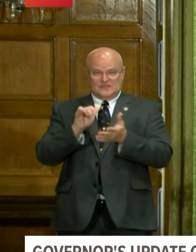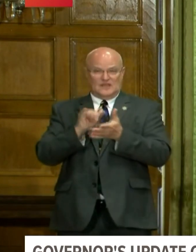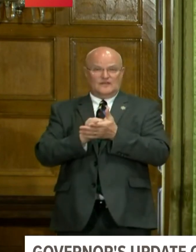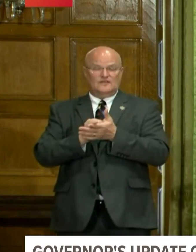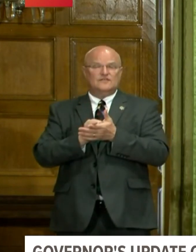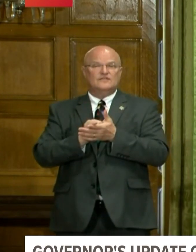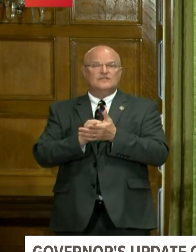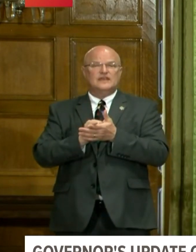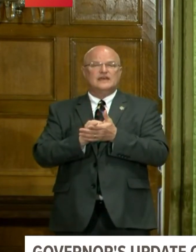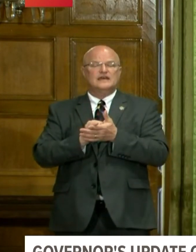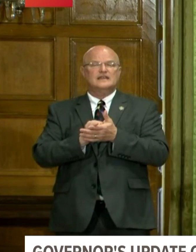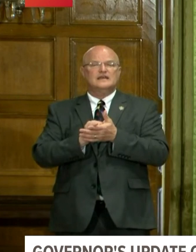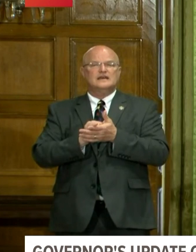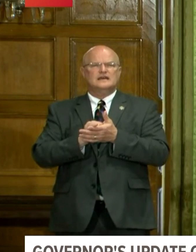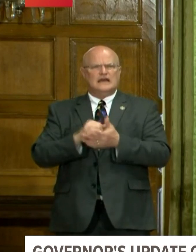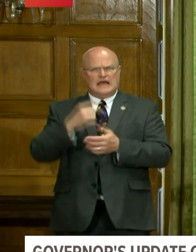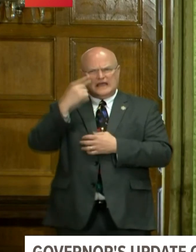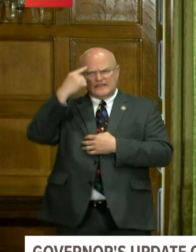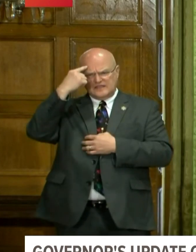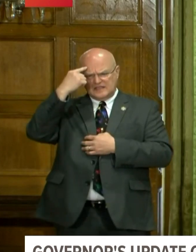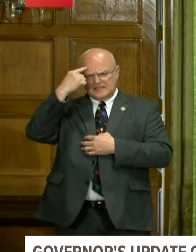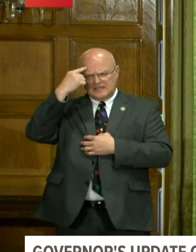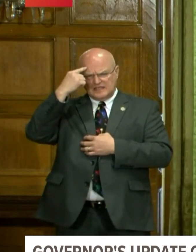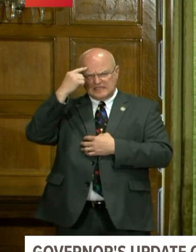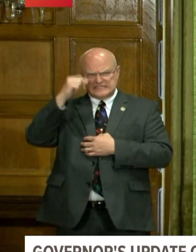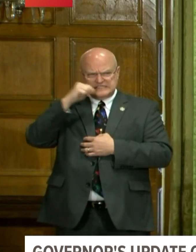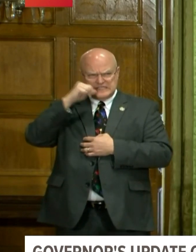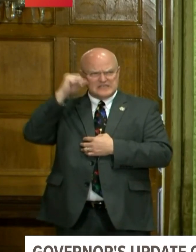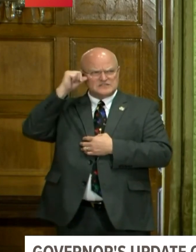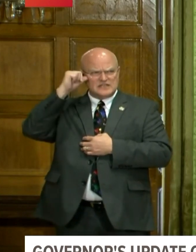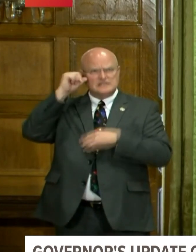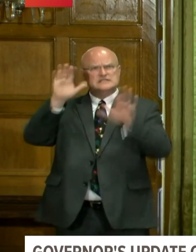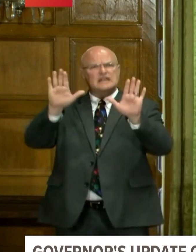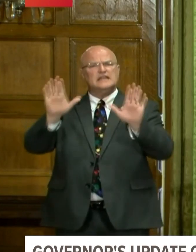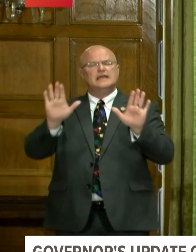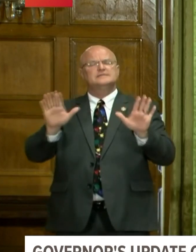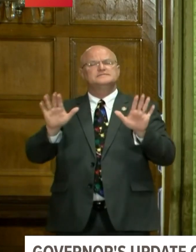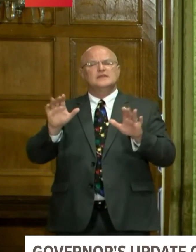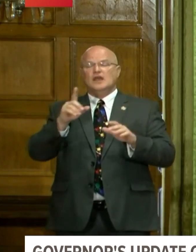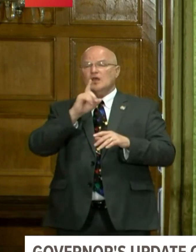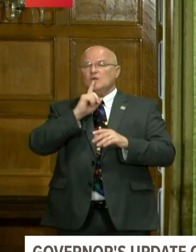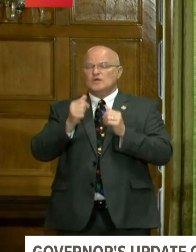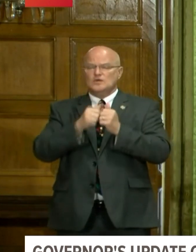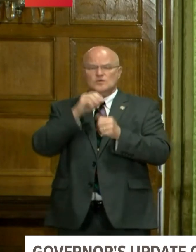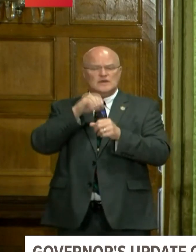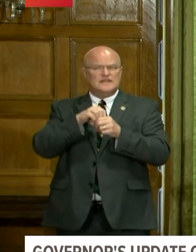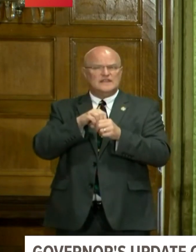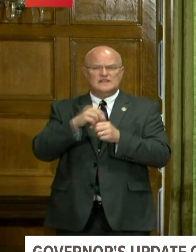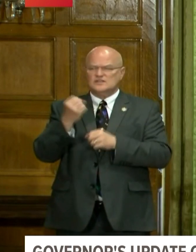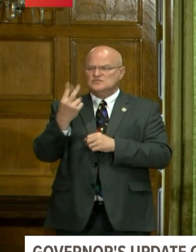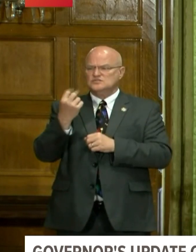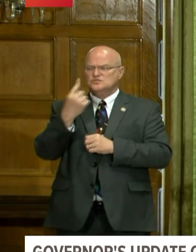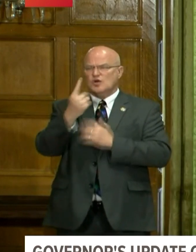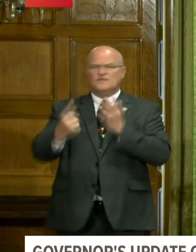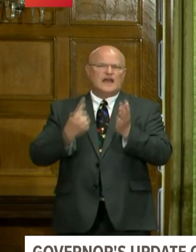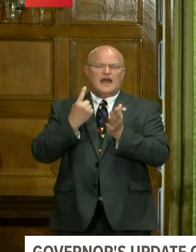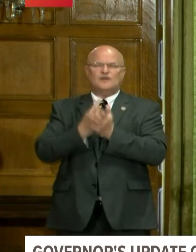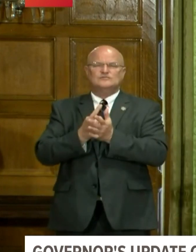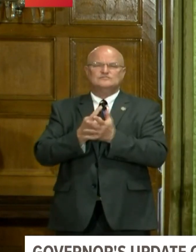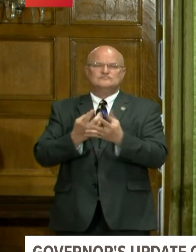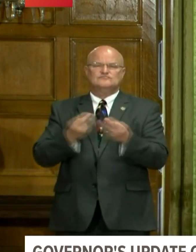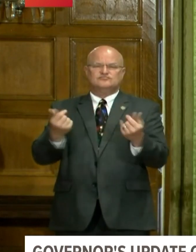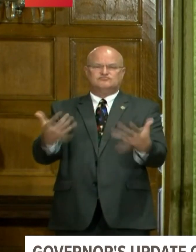that, I believe it was yesterday, Sunday, and really within 12 hours it